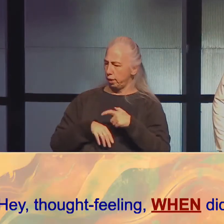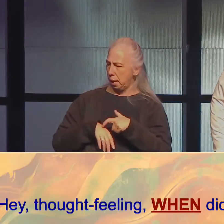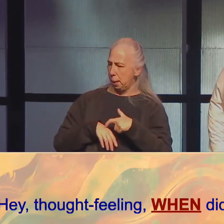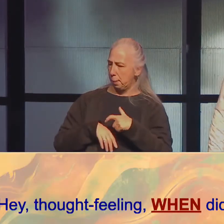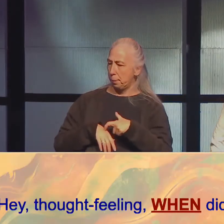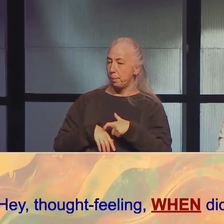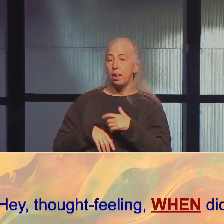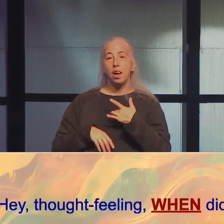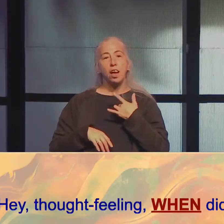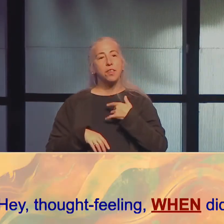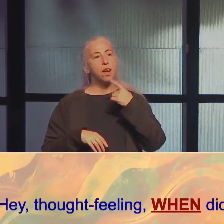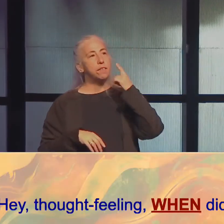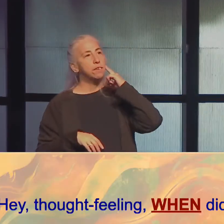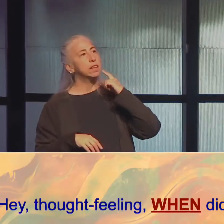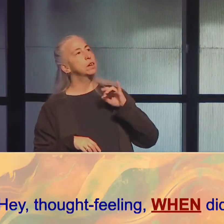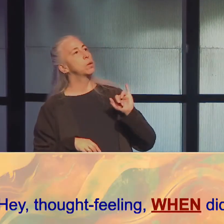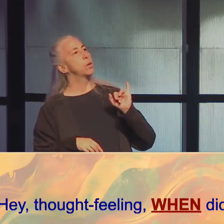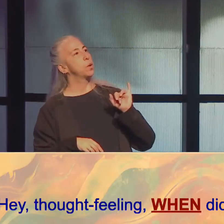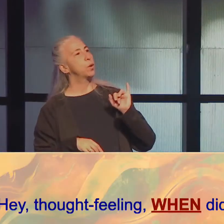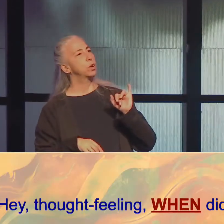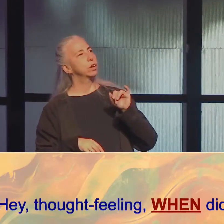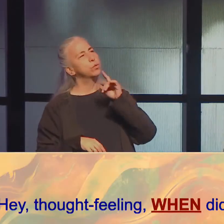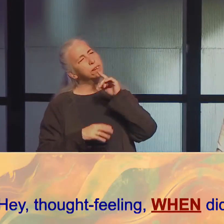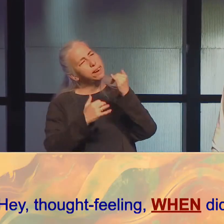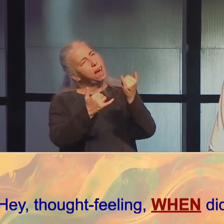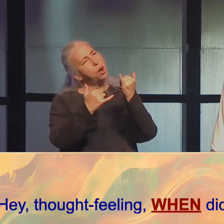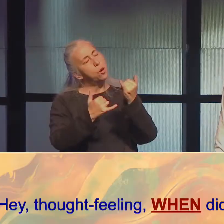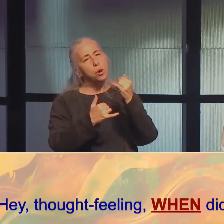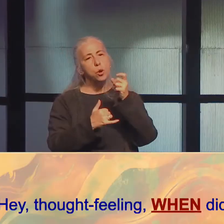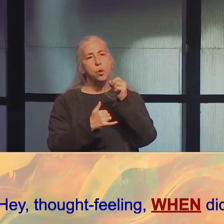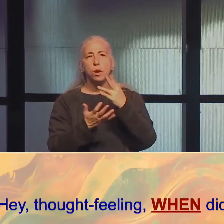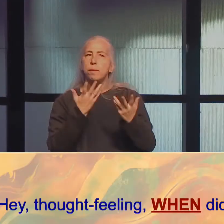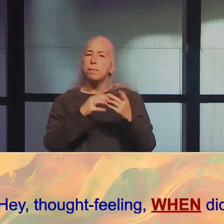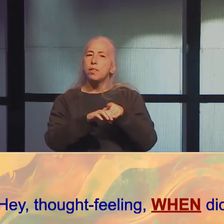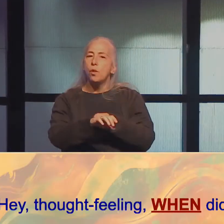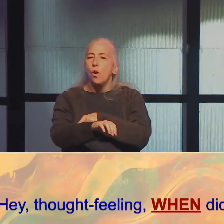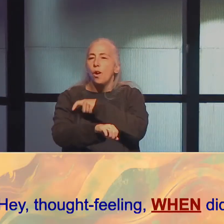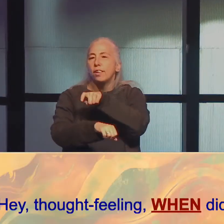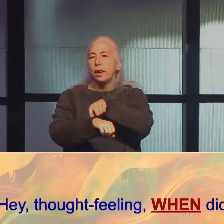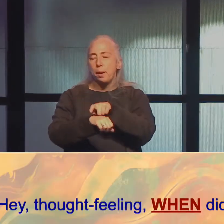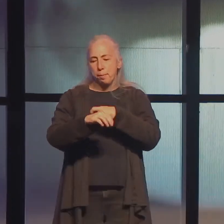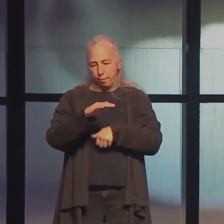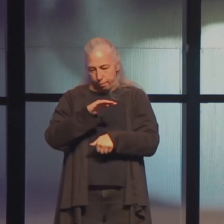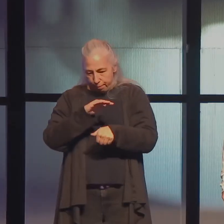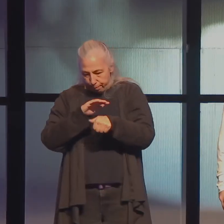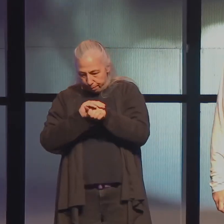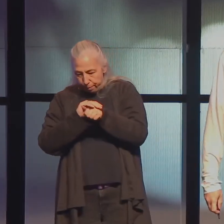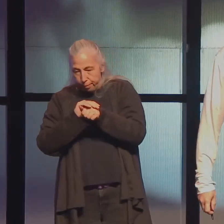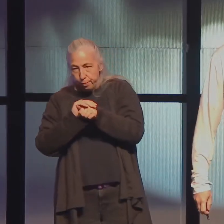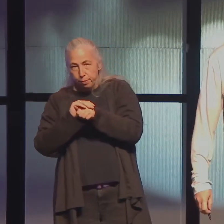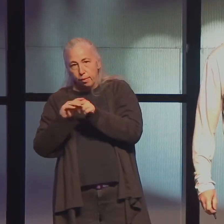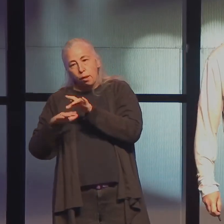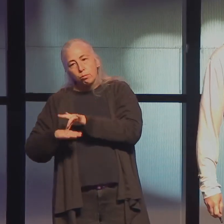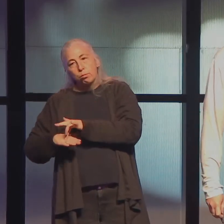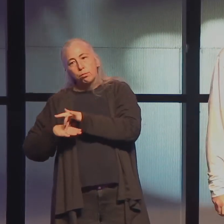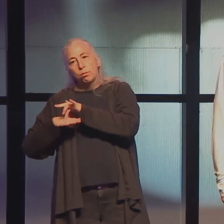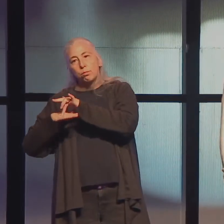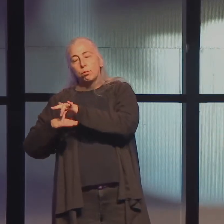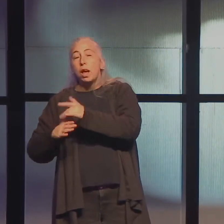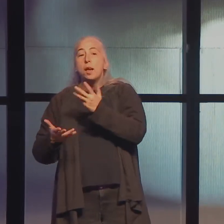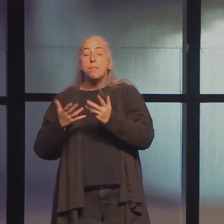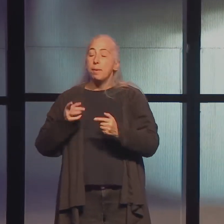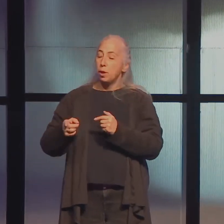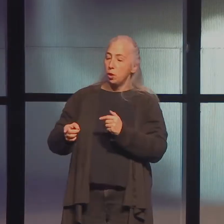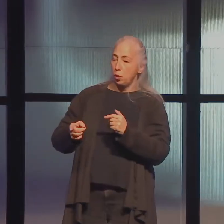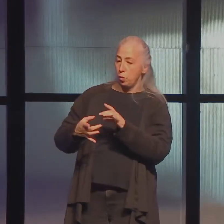Ask the thought, feeling, is this really about this present moment, or have maybe you been here a while? Is maybe this more about my past experience? Is